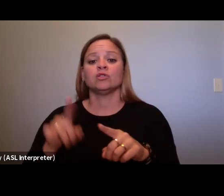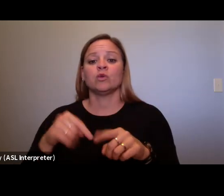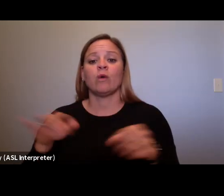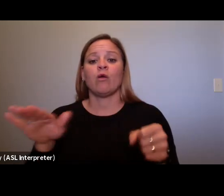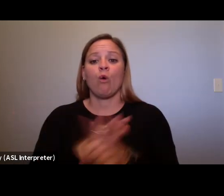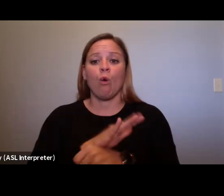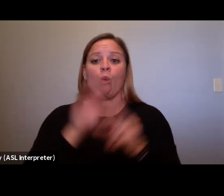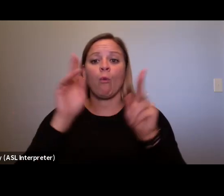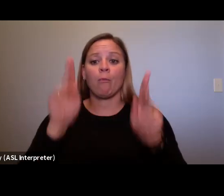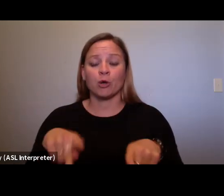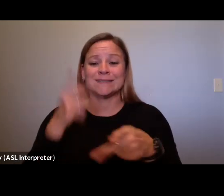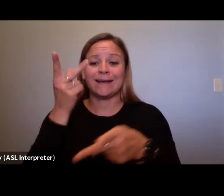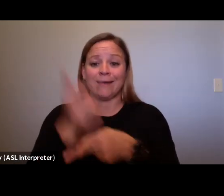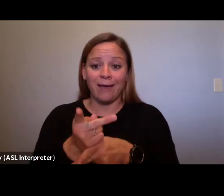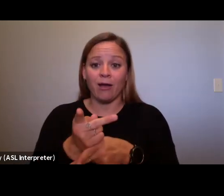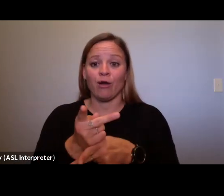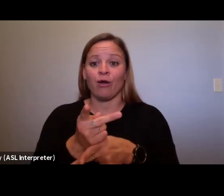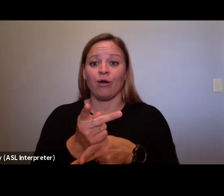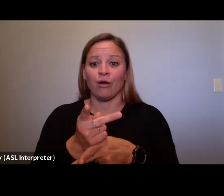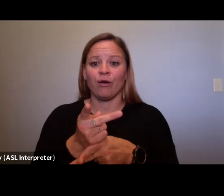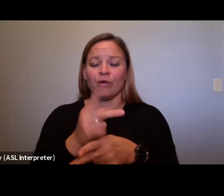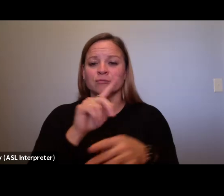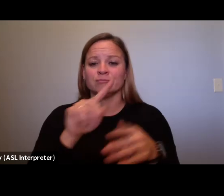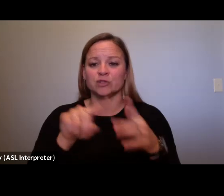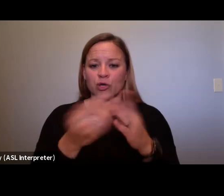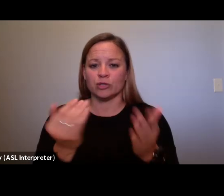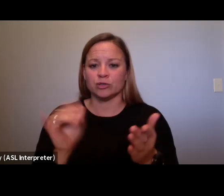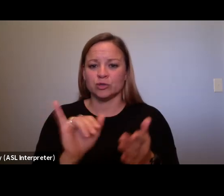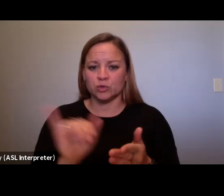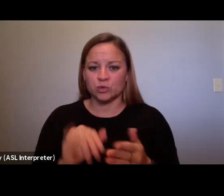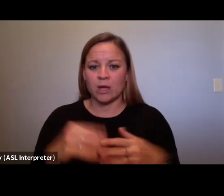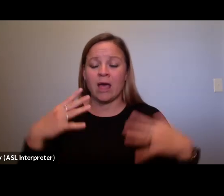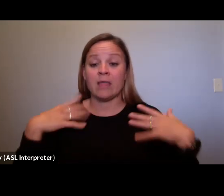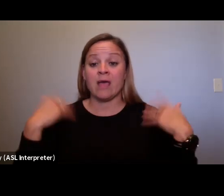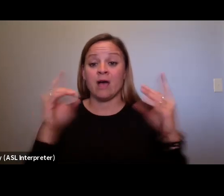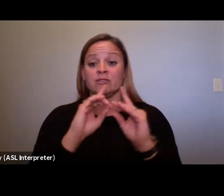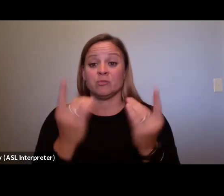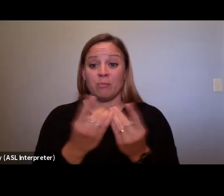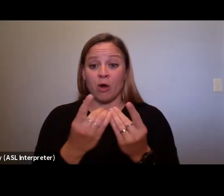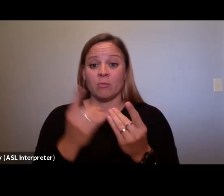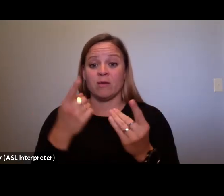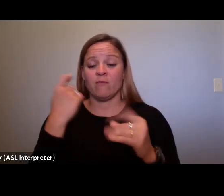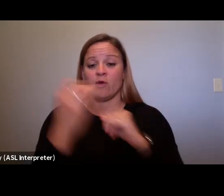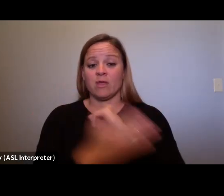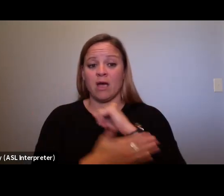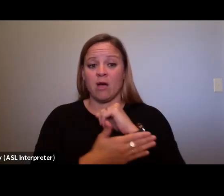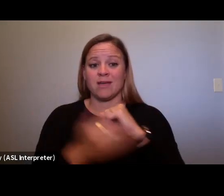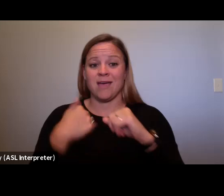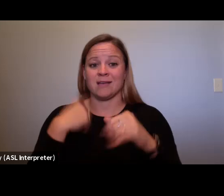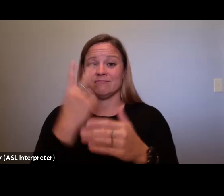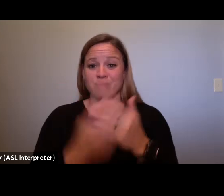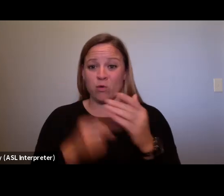into the picture. With us, the health department for Maury County has both the MHSA and whole person care